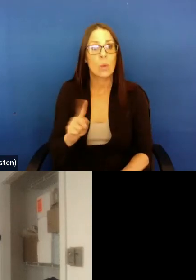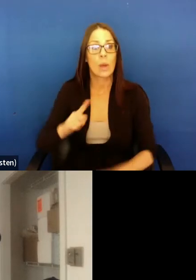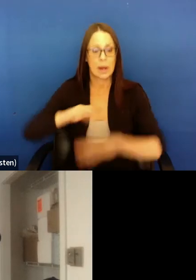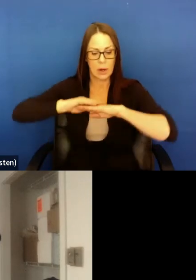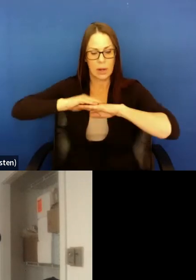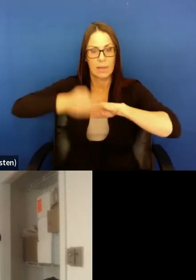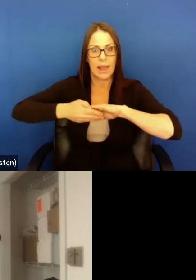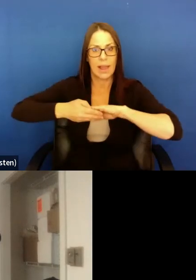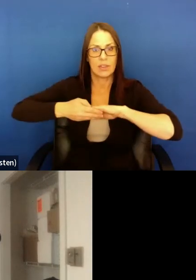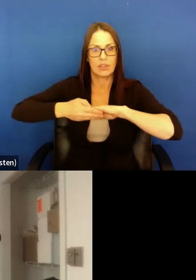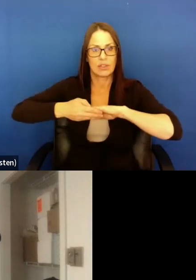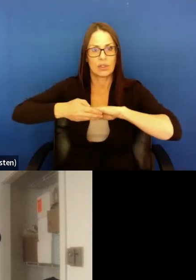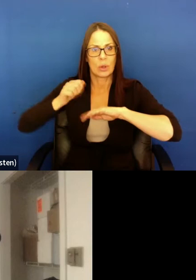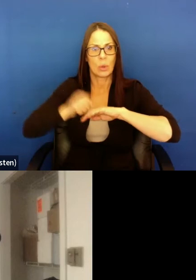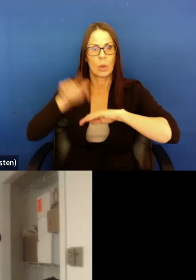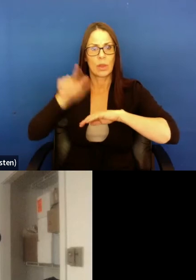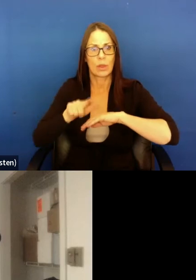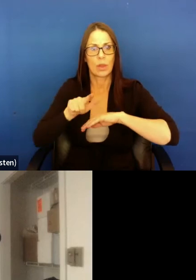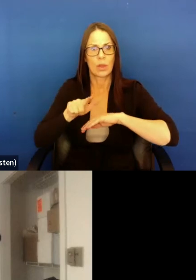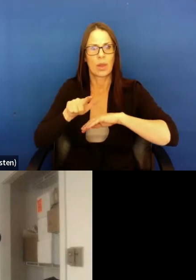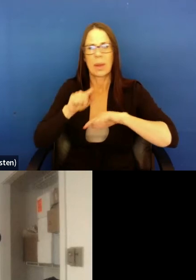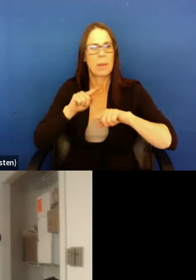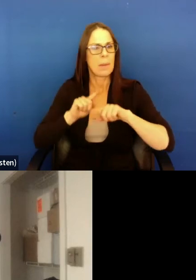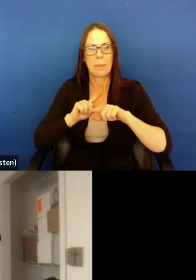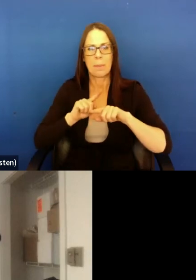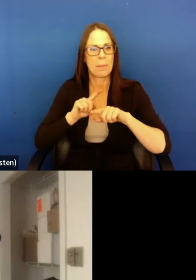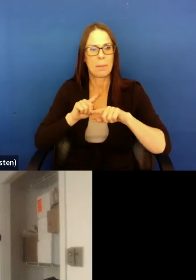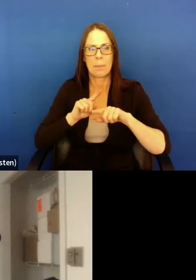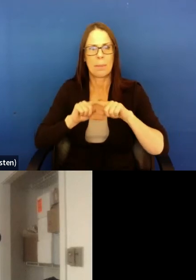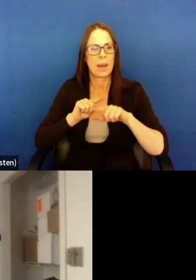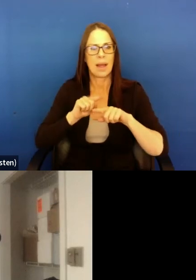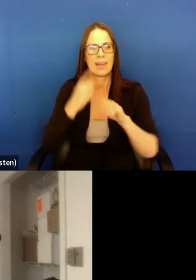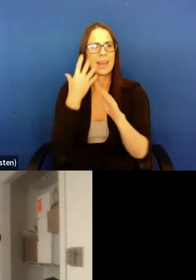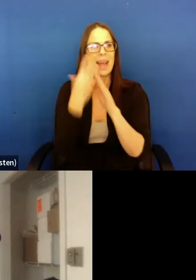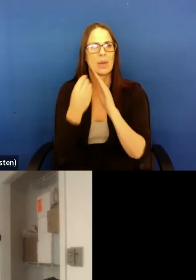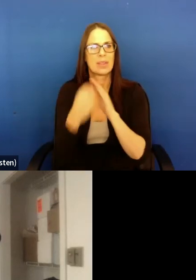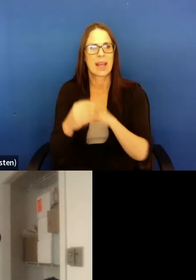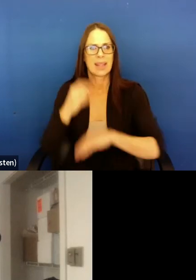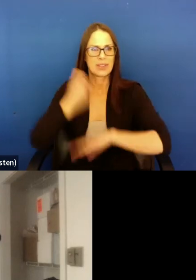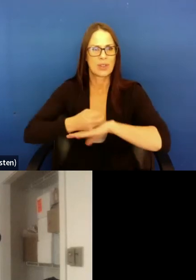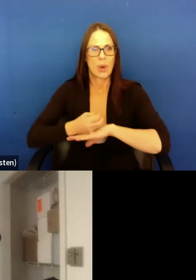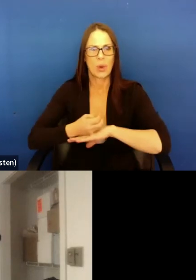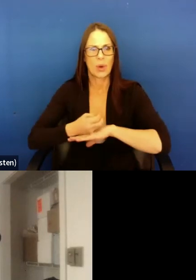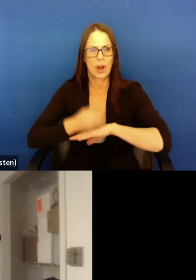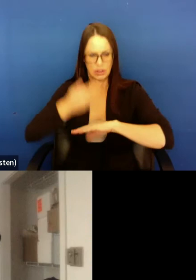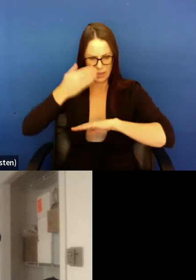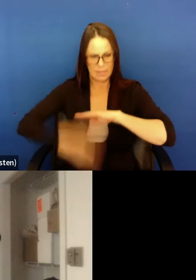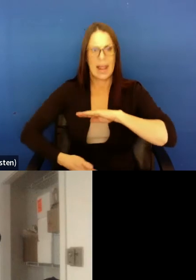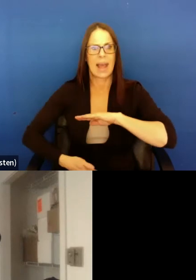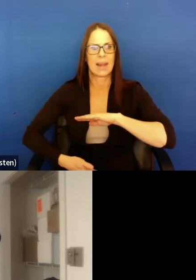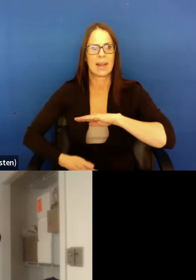low vision. But the outside ones are completely, the stone ones are just flat and featureless. Yeah.